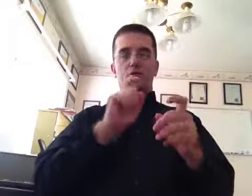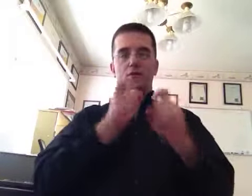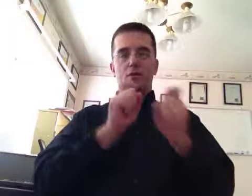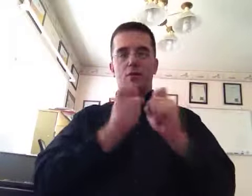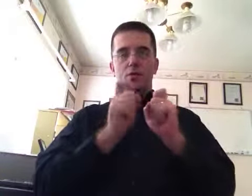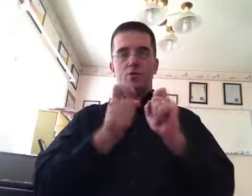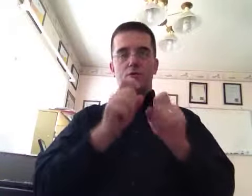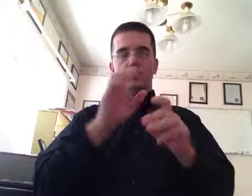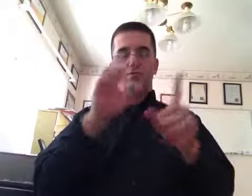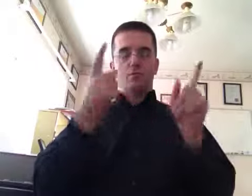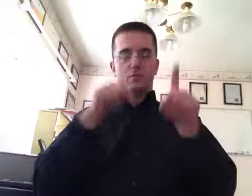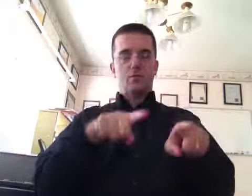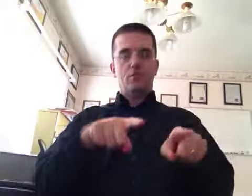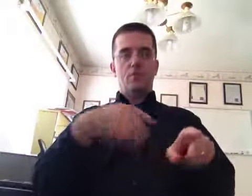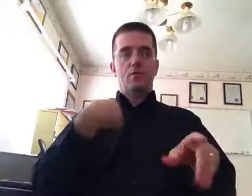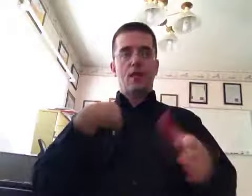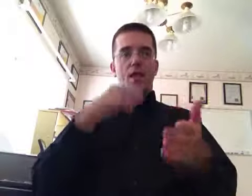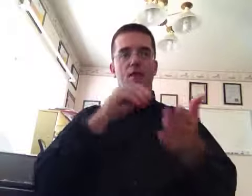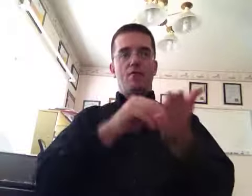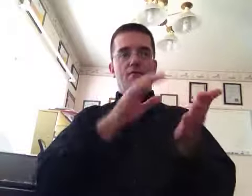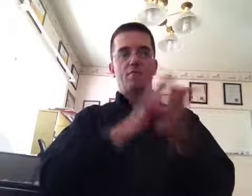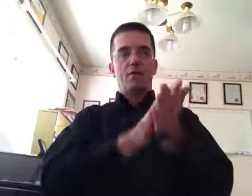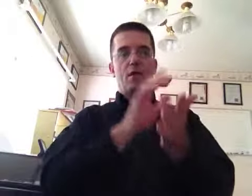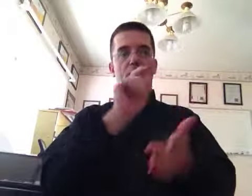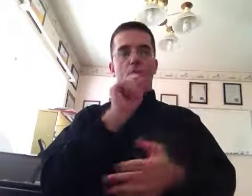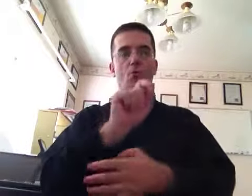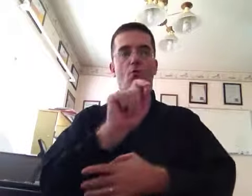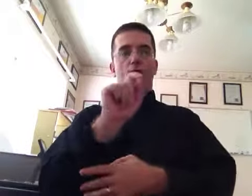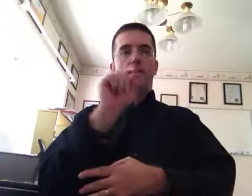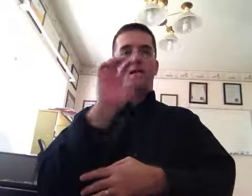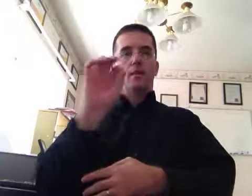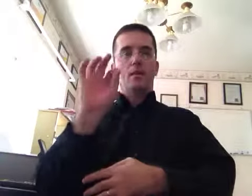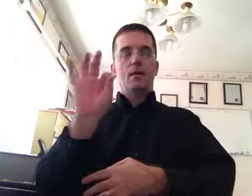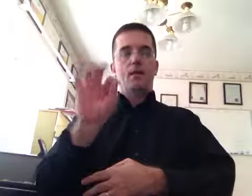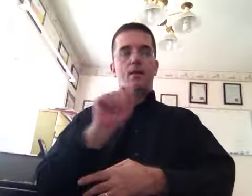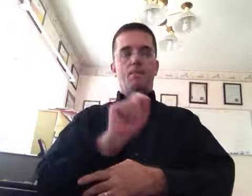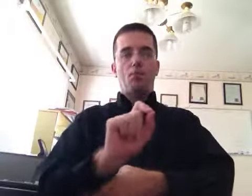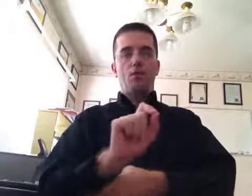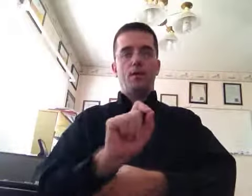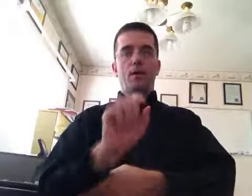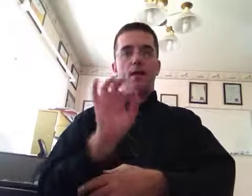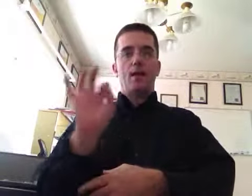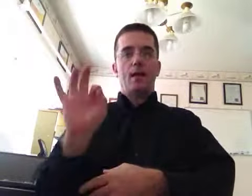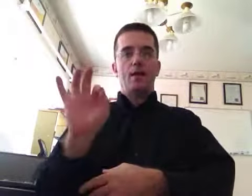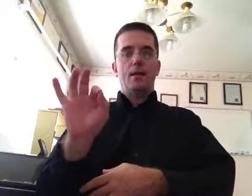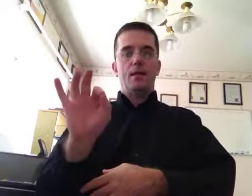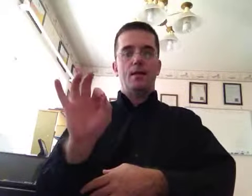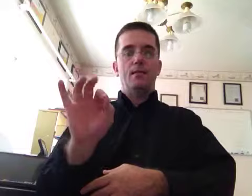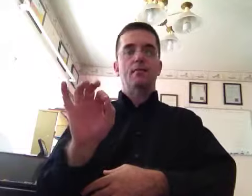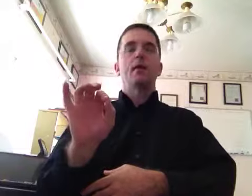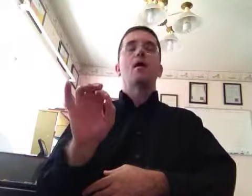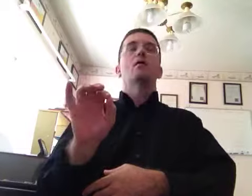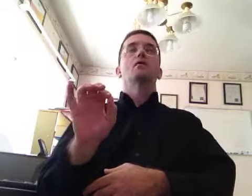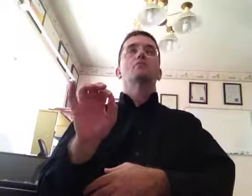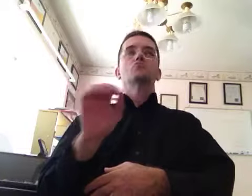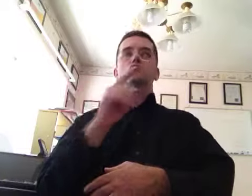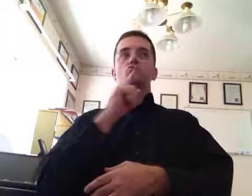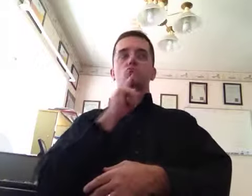And so they have a stated interest rate of 0.99 in the letter. Yes. Okay. And so basically you're just getting almost